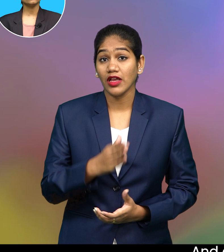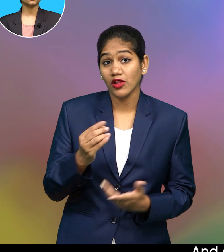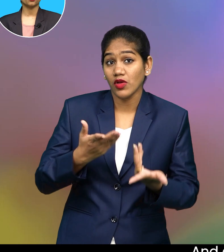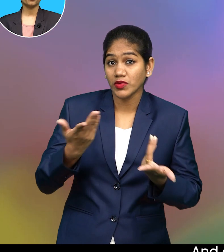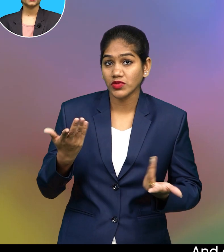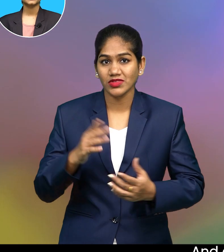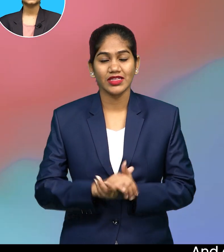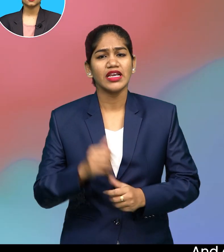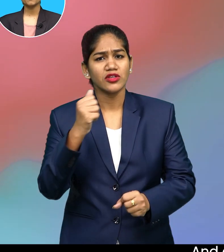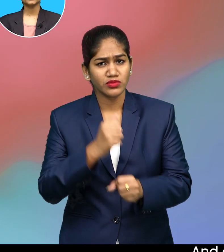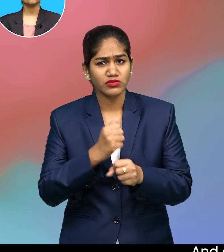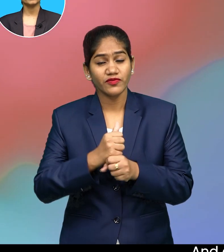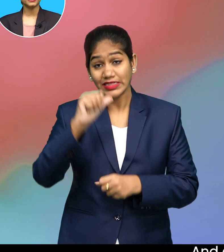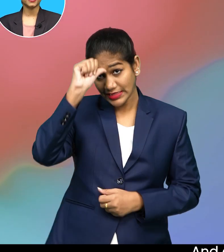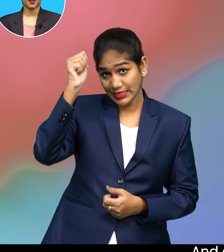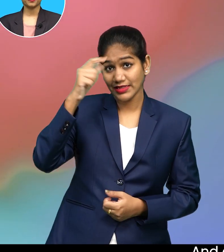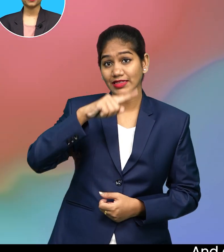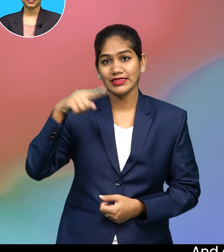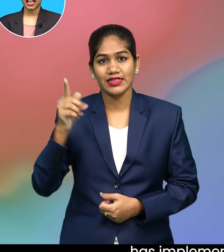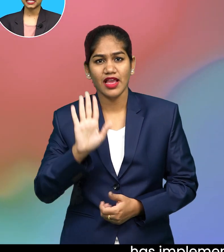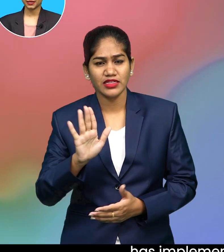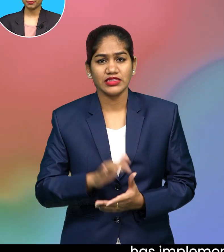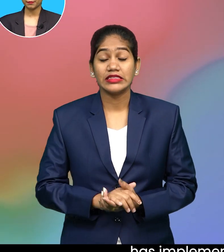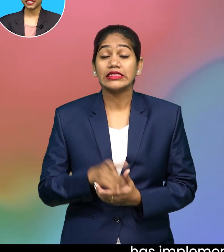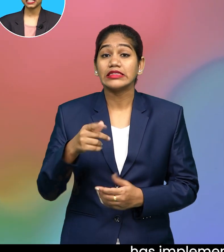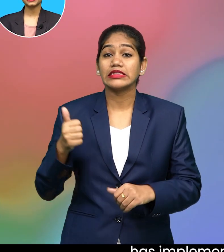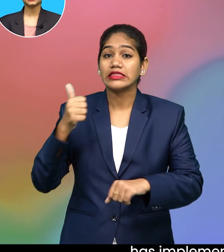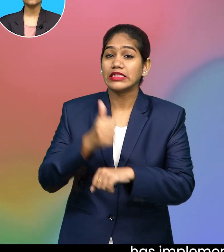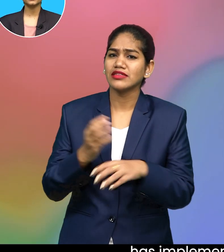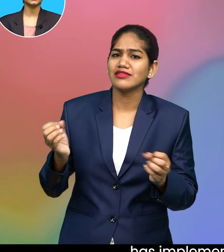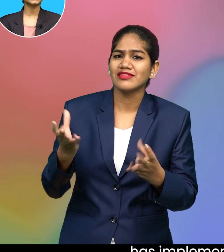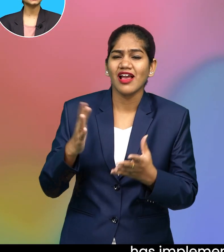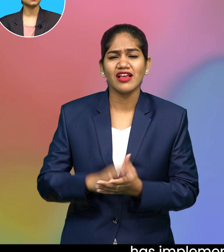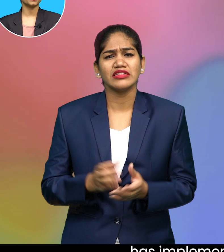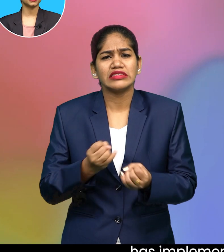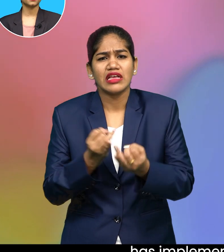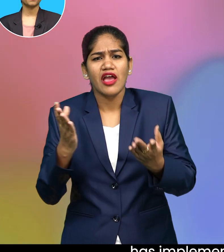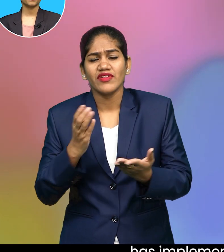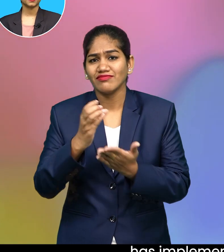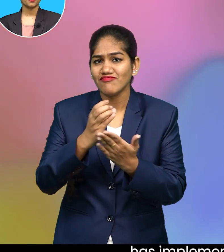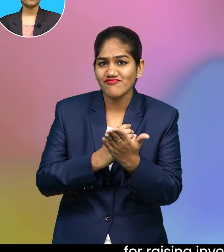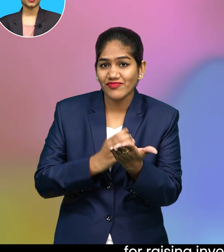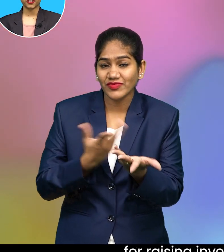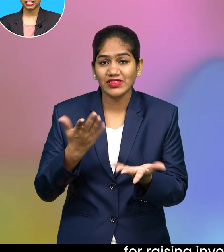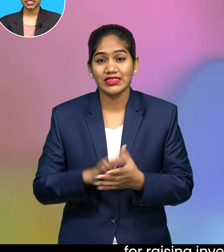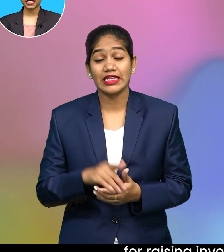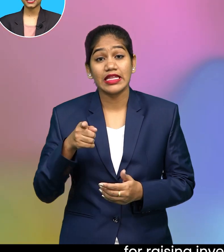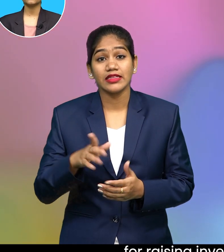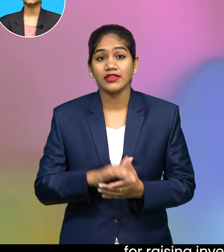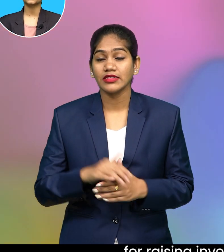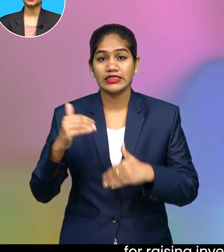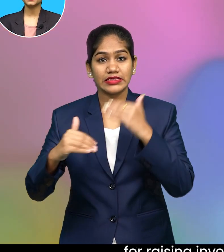And also, the Government of India has implemented several schemes for